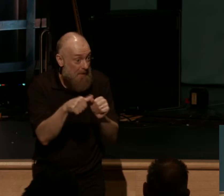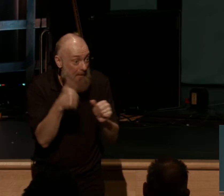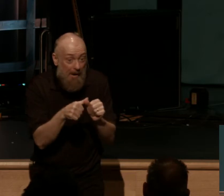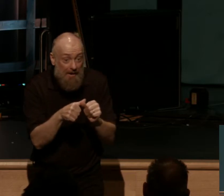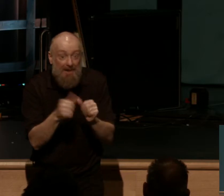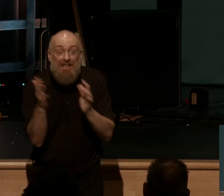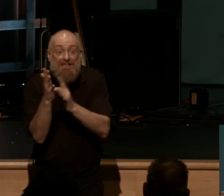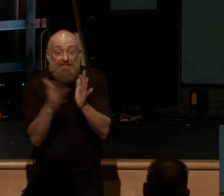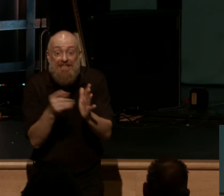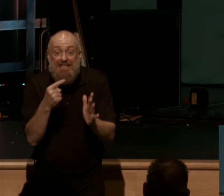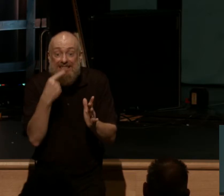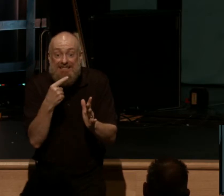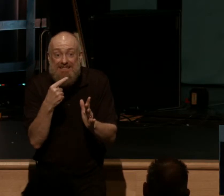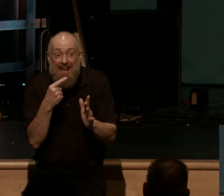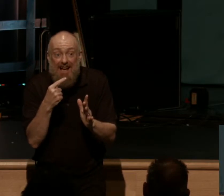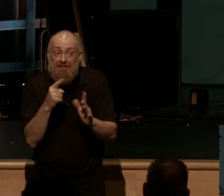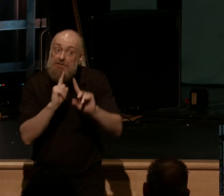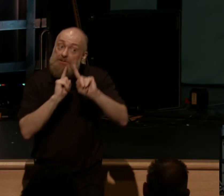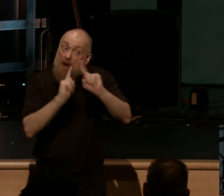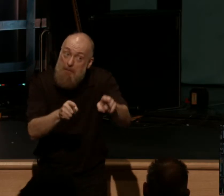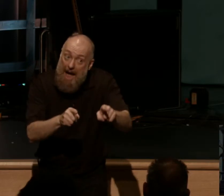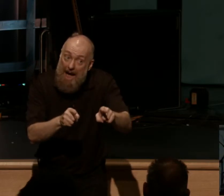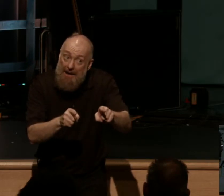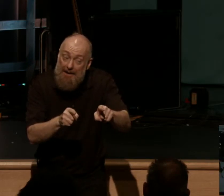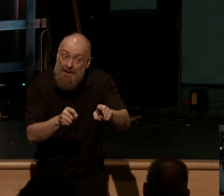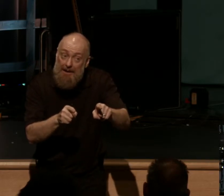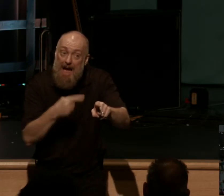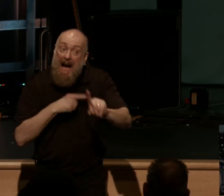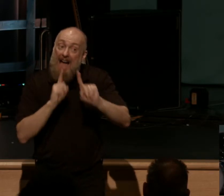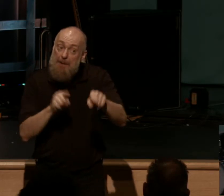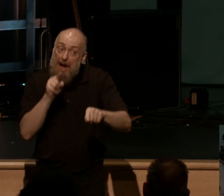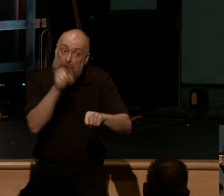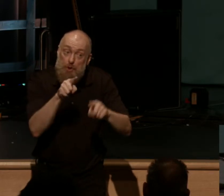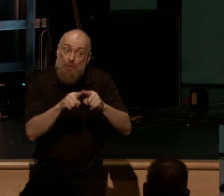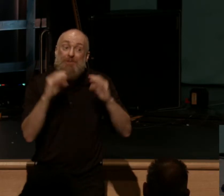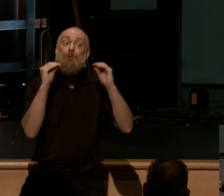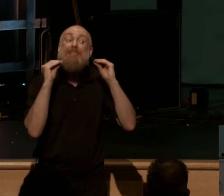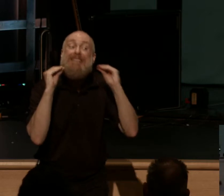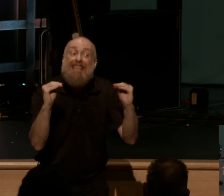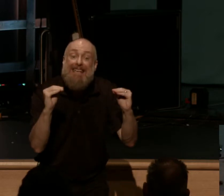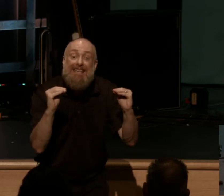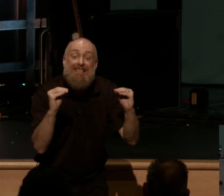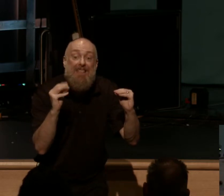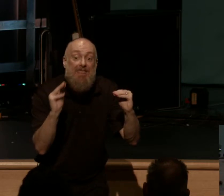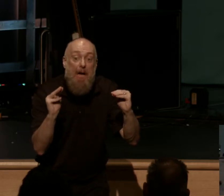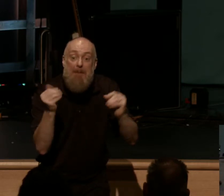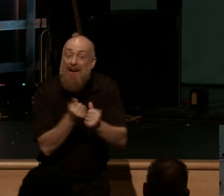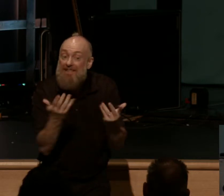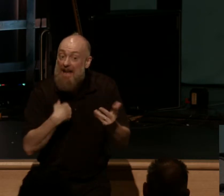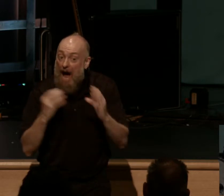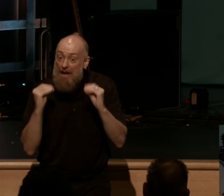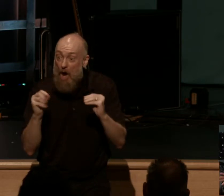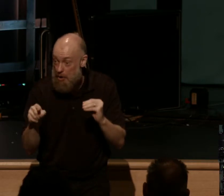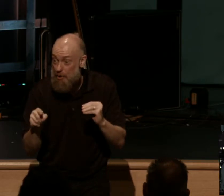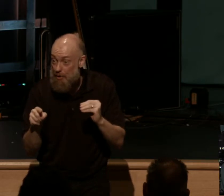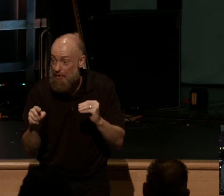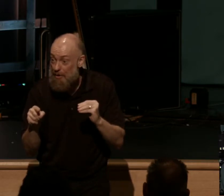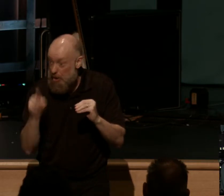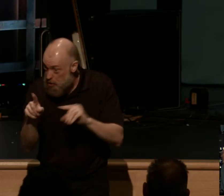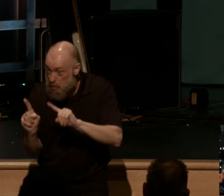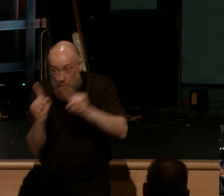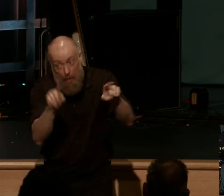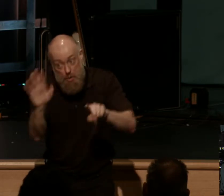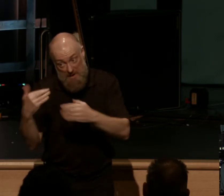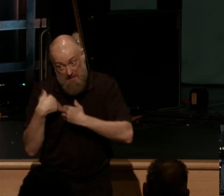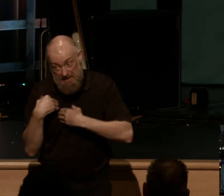itself, Jesus says the commands for all time, and I command you to teach them everything that I've taught you. Teach them everything, teach